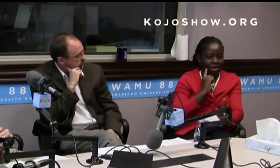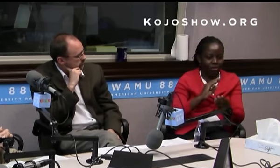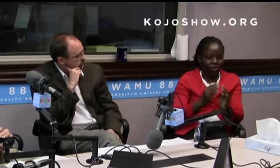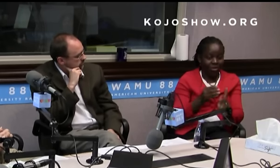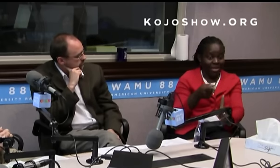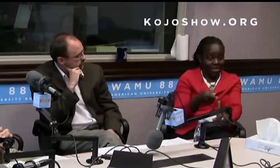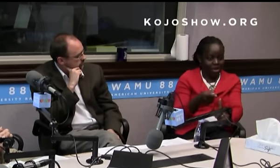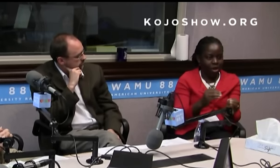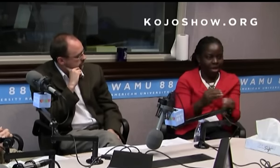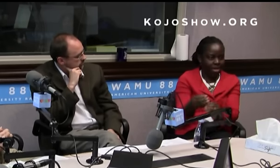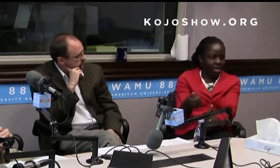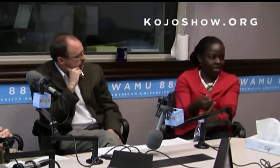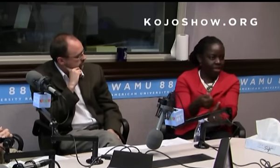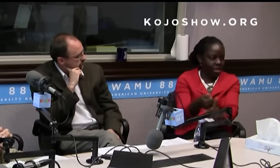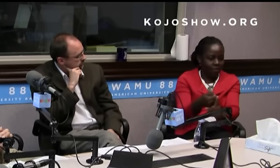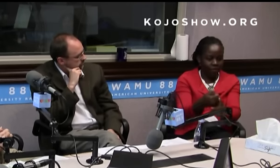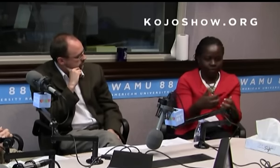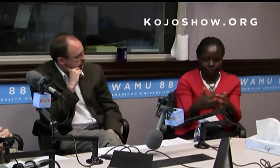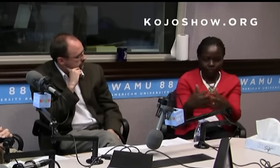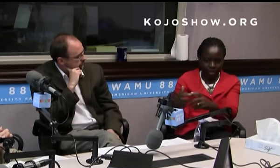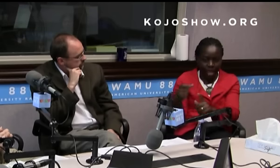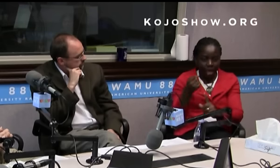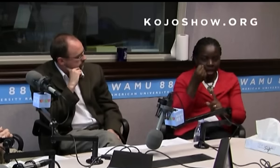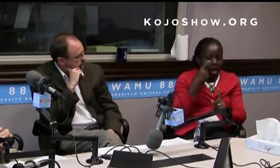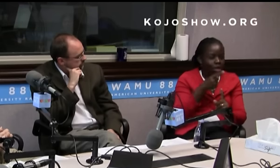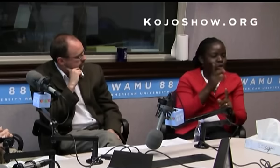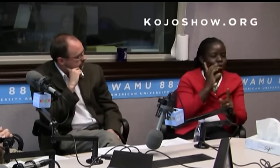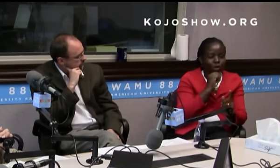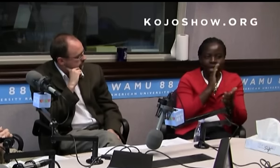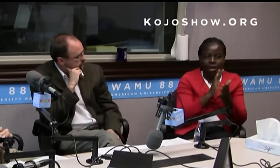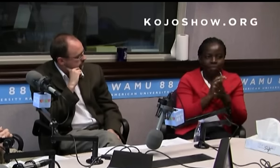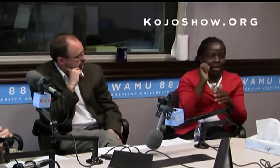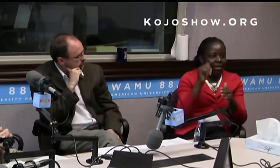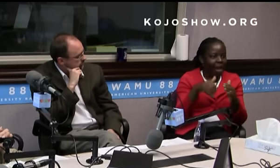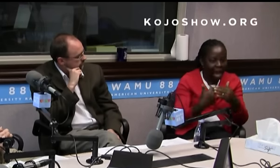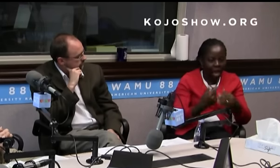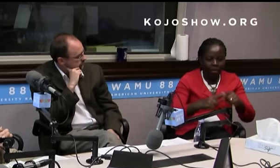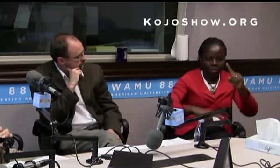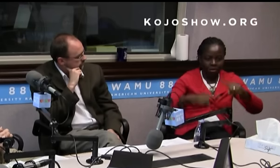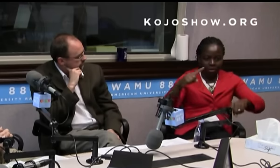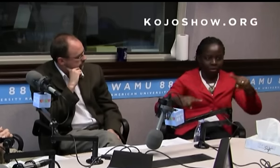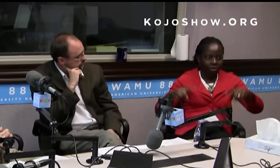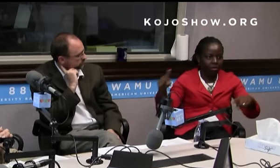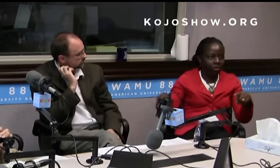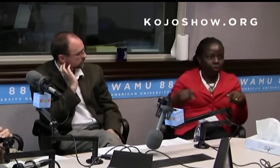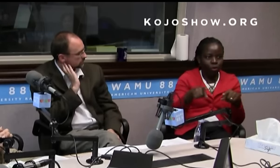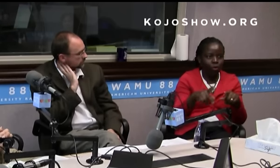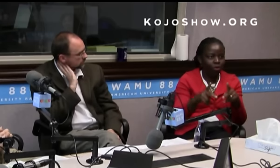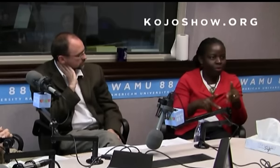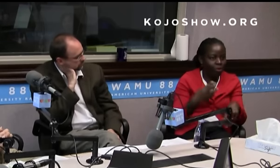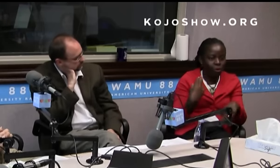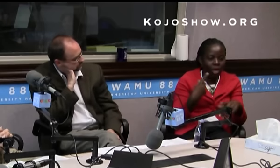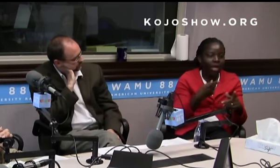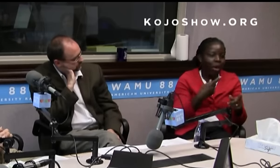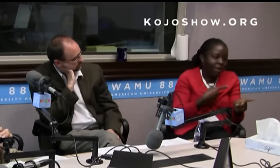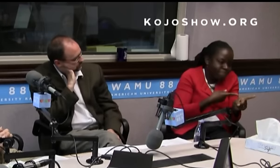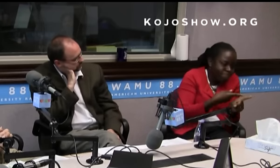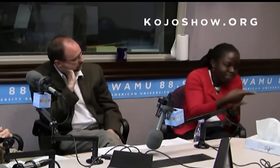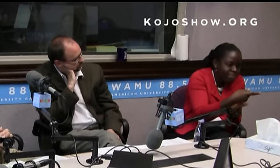And we were trying to help the deaf community there establish itself and get organizations started. And there